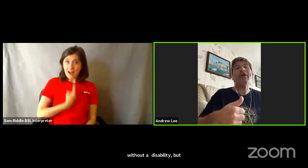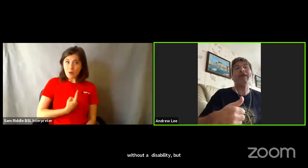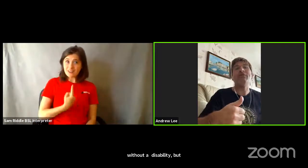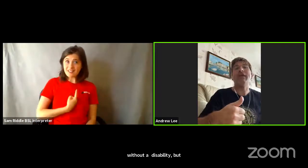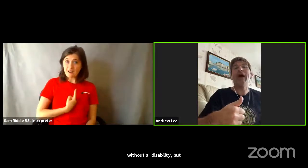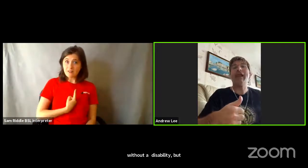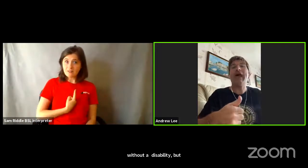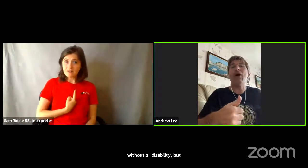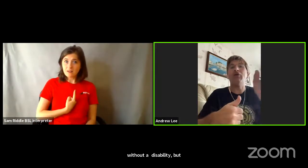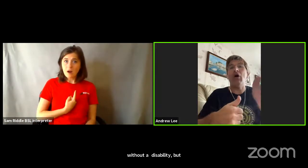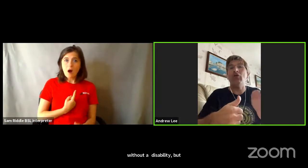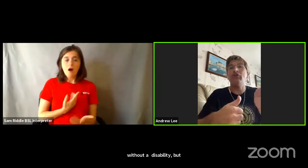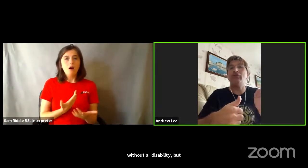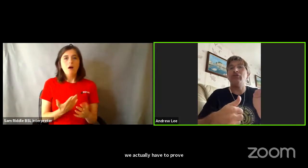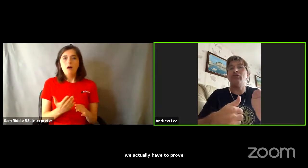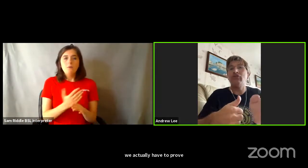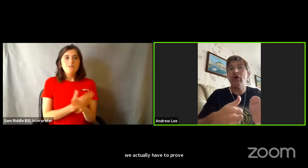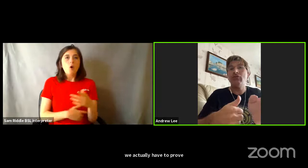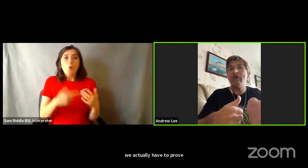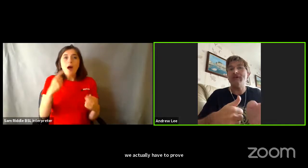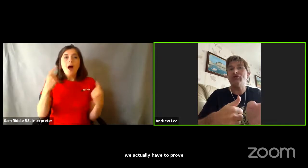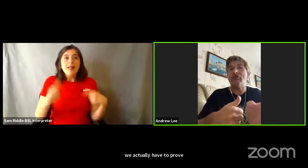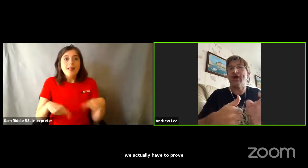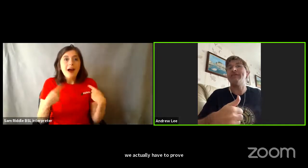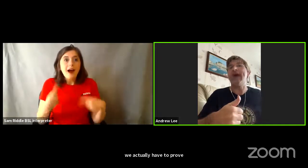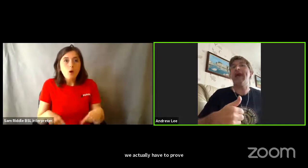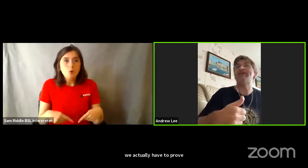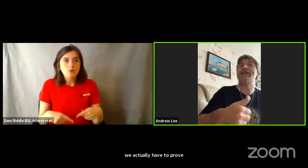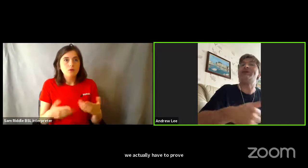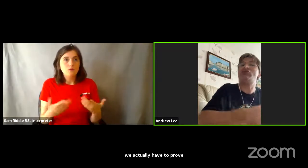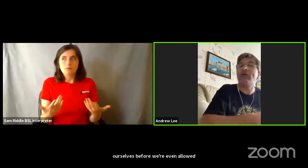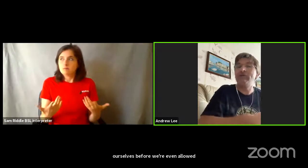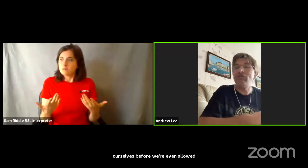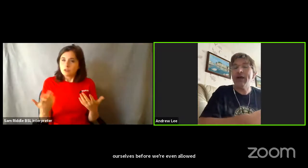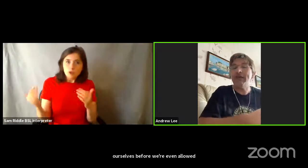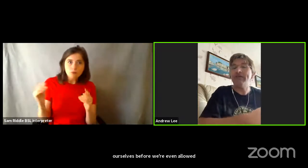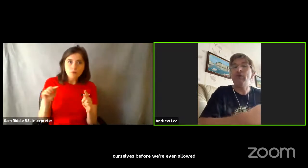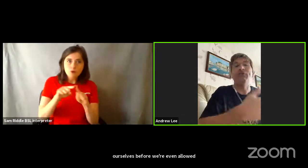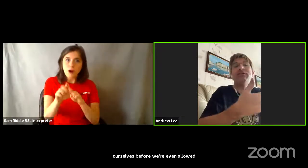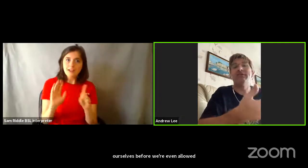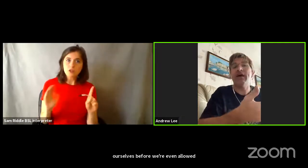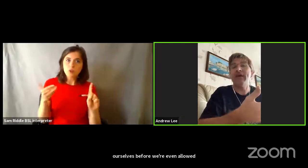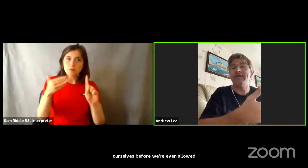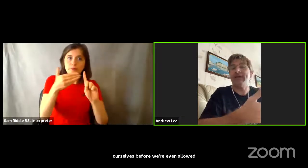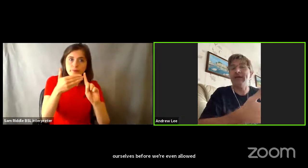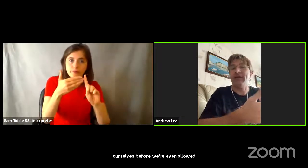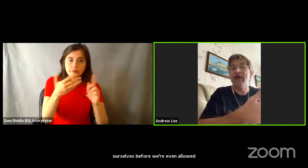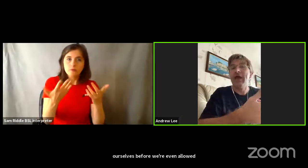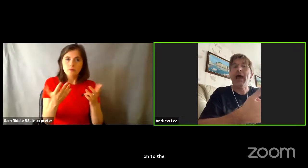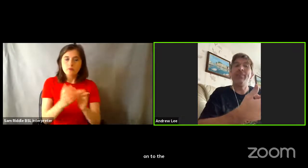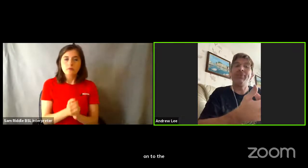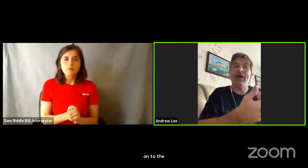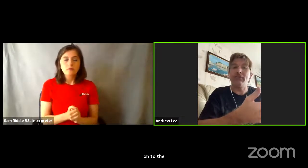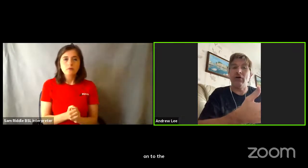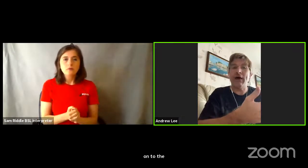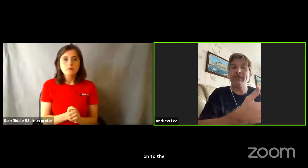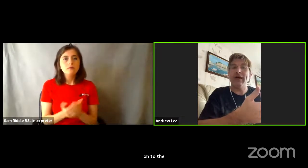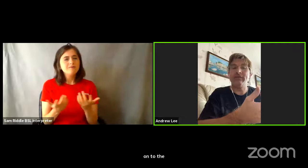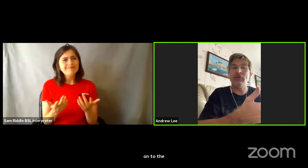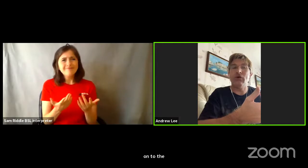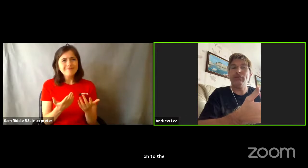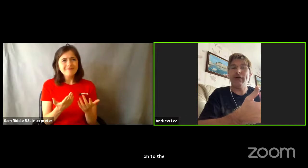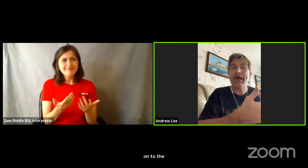before we're even allowed onto the racetrack to actually join the race of society, and that's